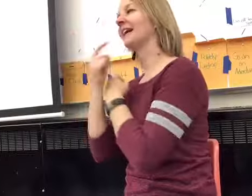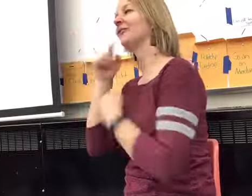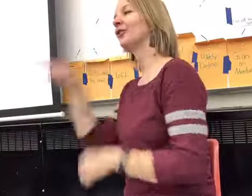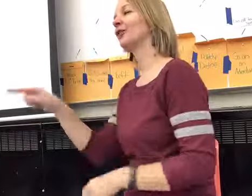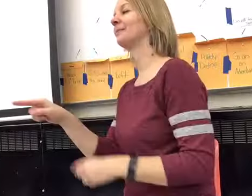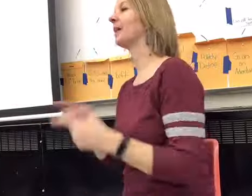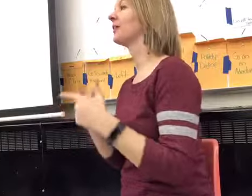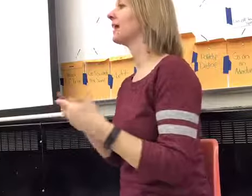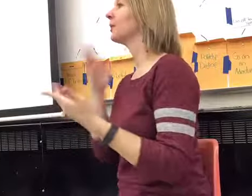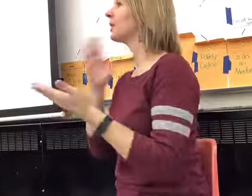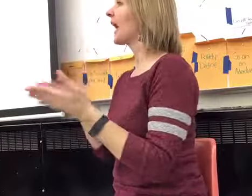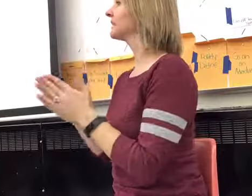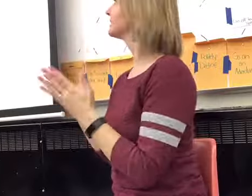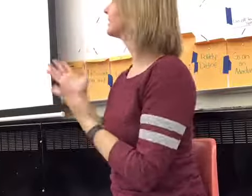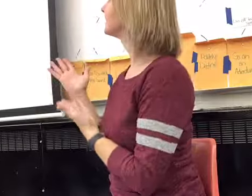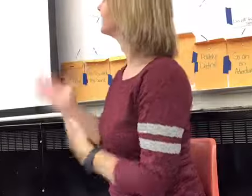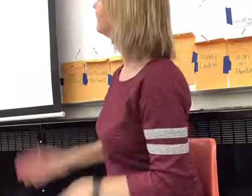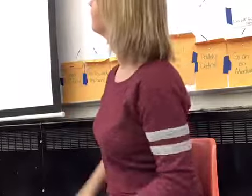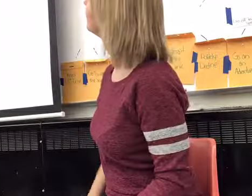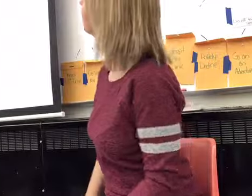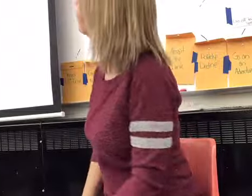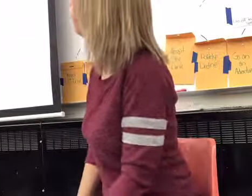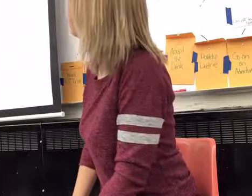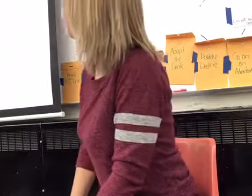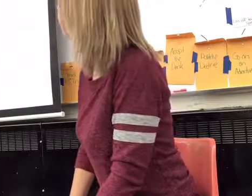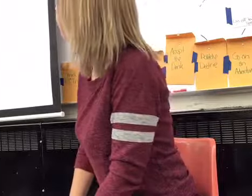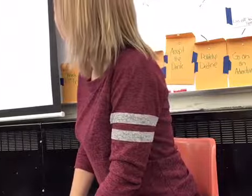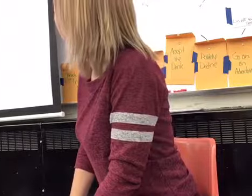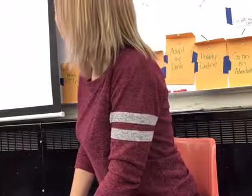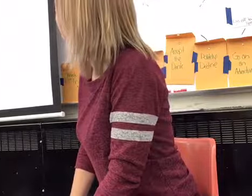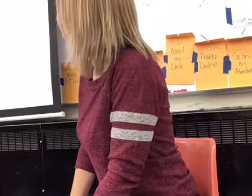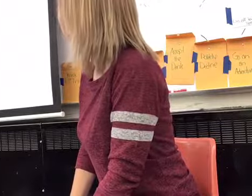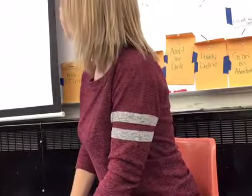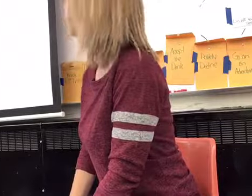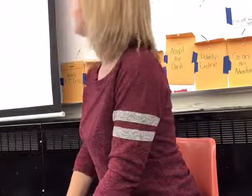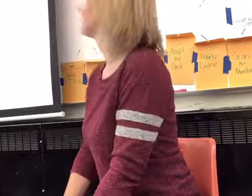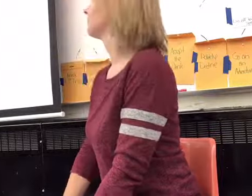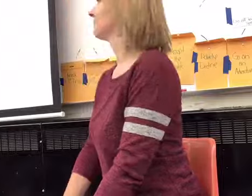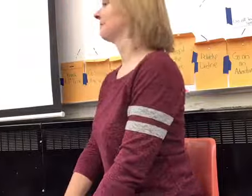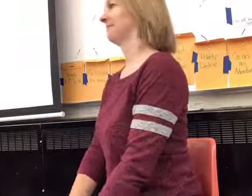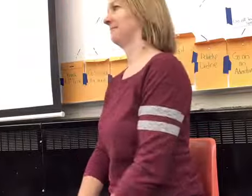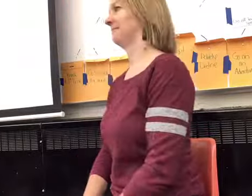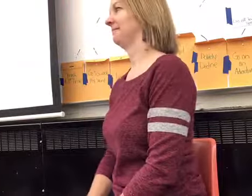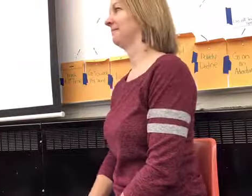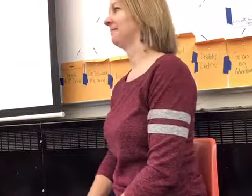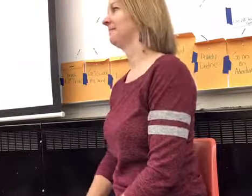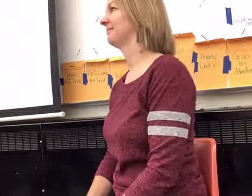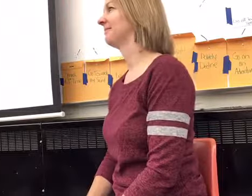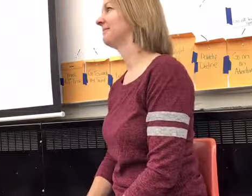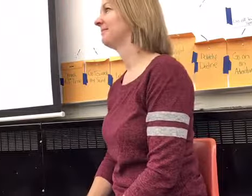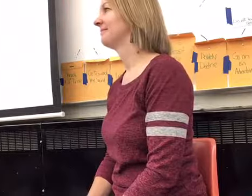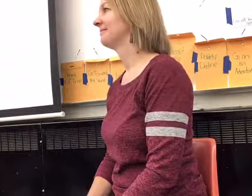he would ask people this. When you sweep, do you sweep from top down or bottom up?